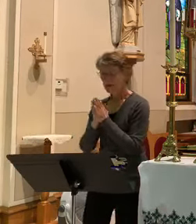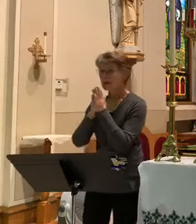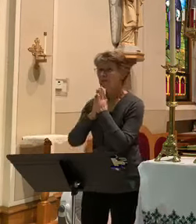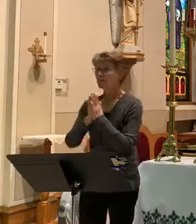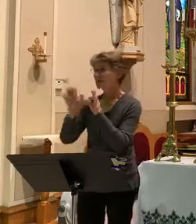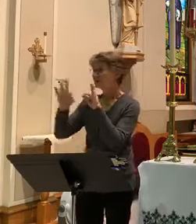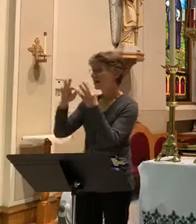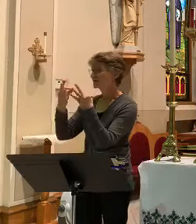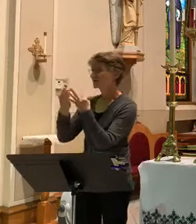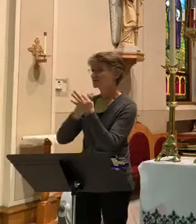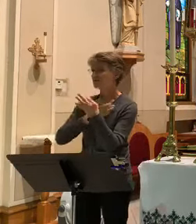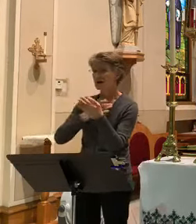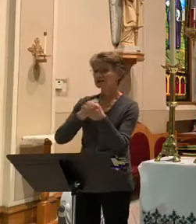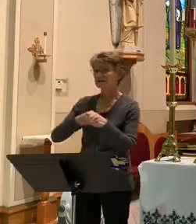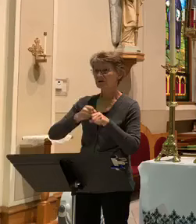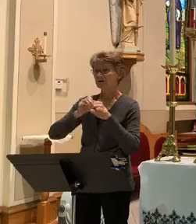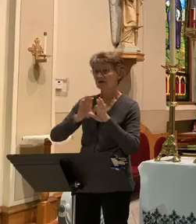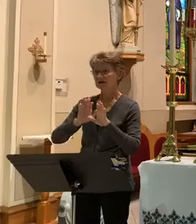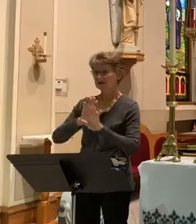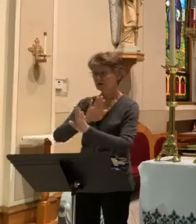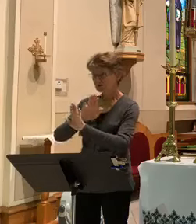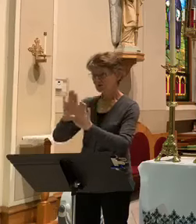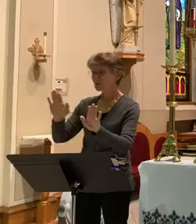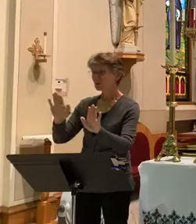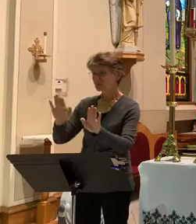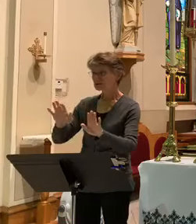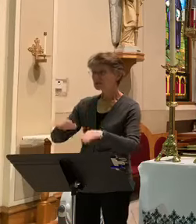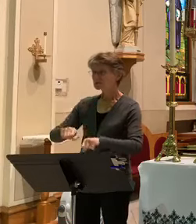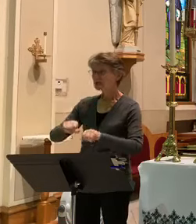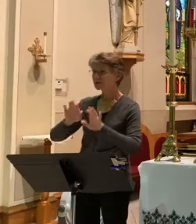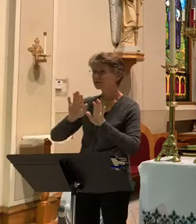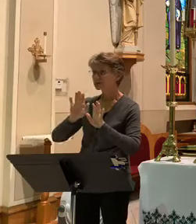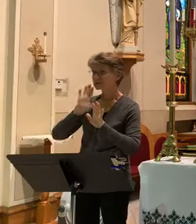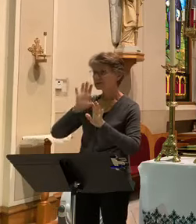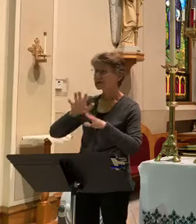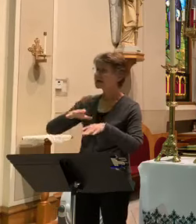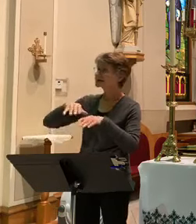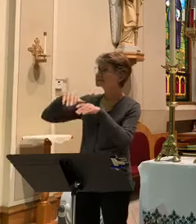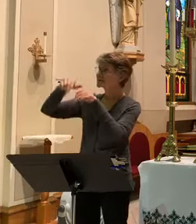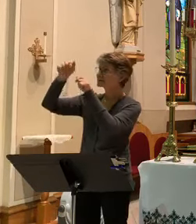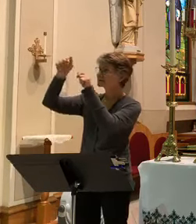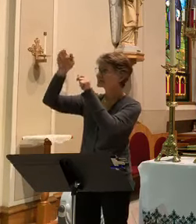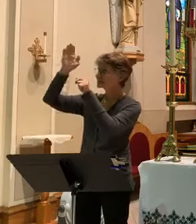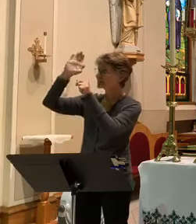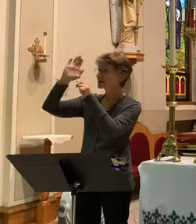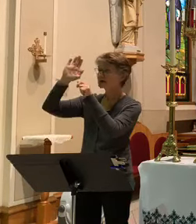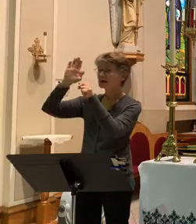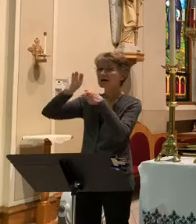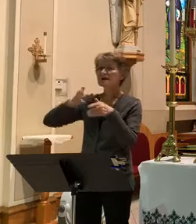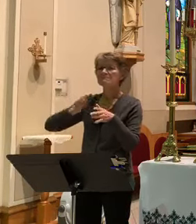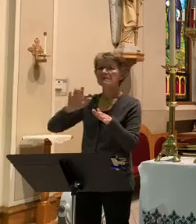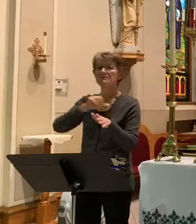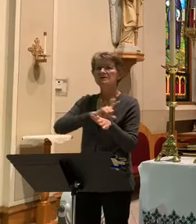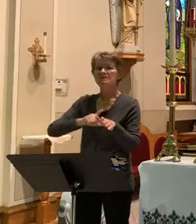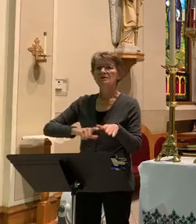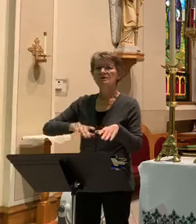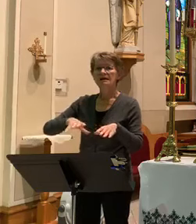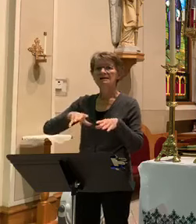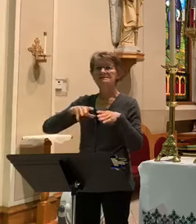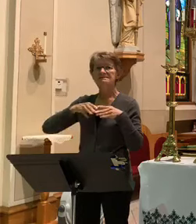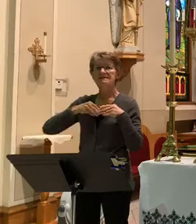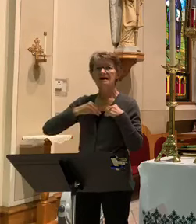Pray, family, that my sacrifice and yours may be acceptable to God, the Almighty Father. May the Lord accept